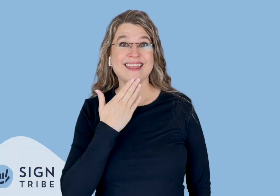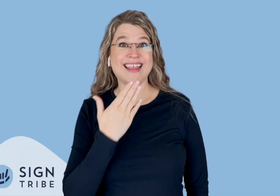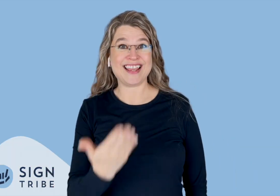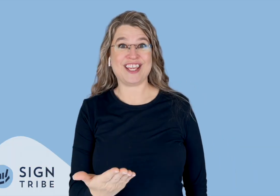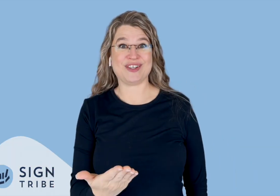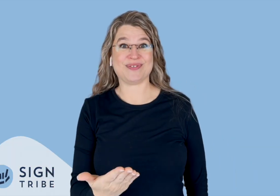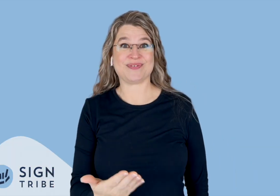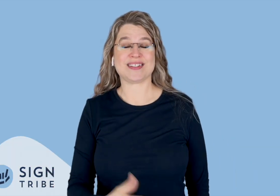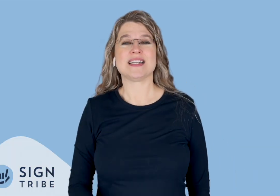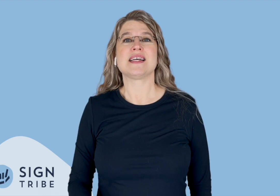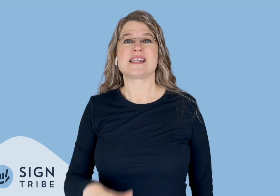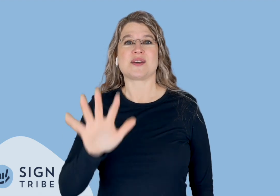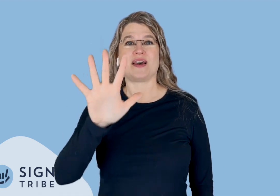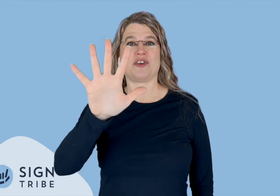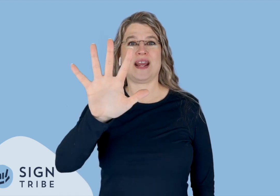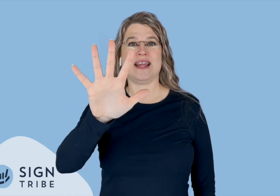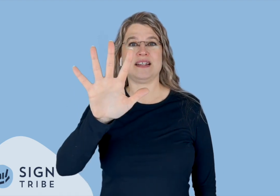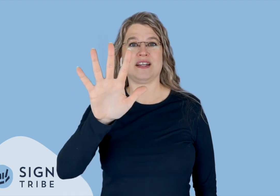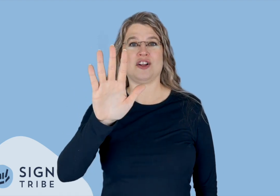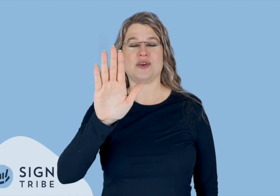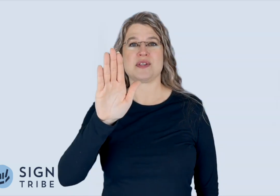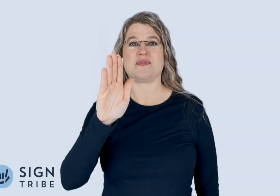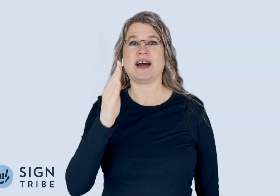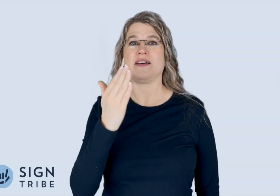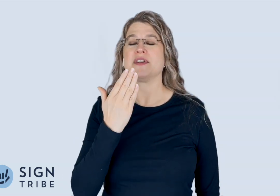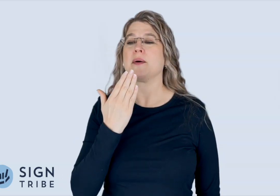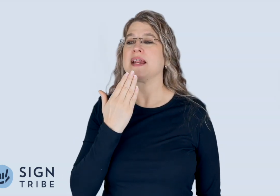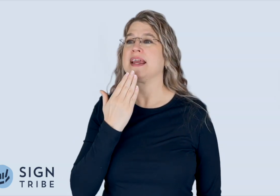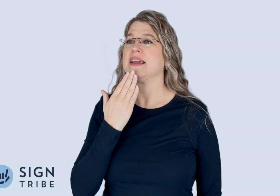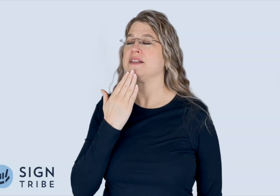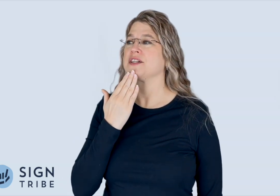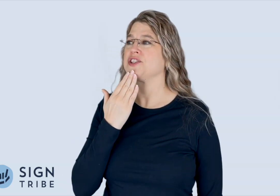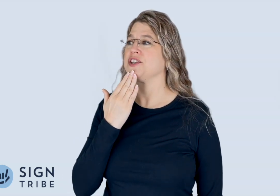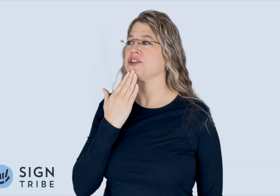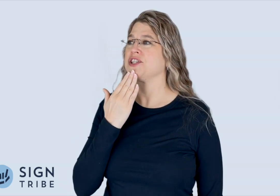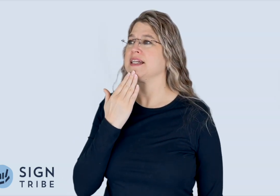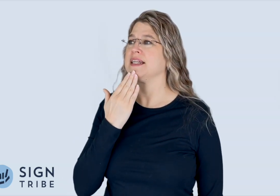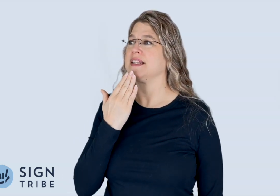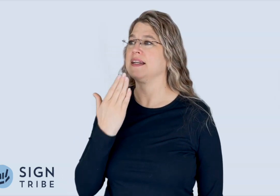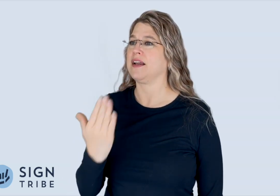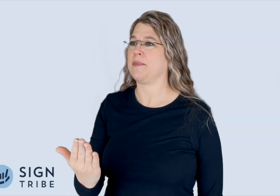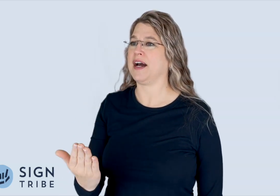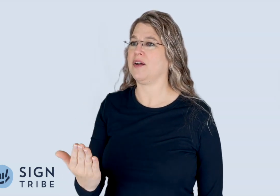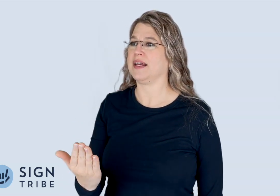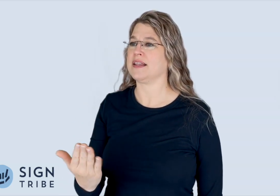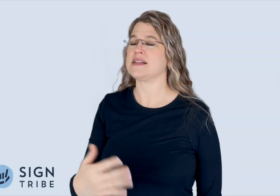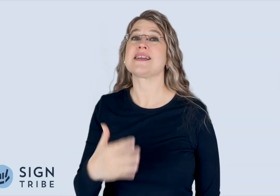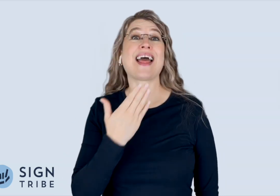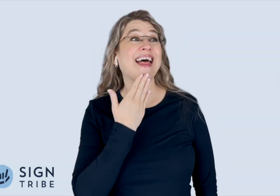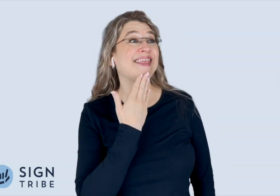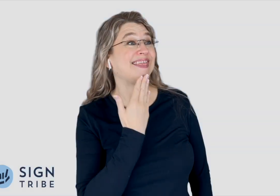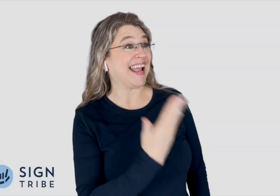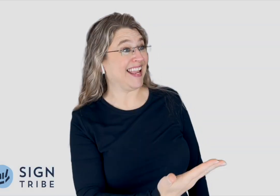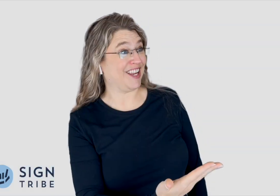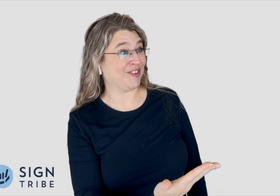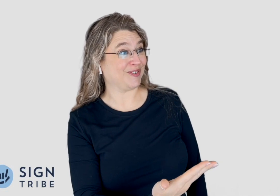Thank you. So have your hand in a closed five, dominant hand touching your chin, and then come out like this. Thank you.